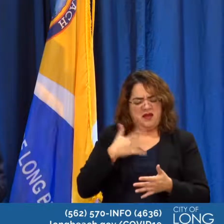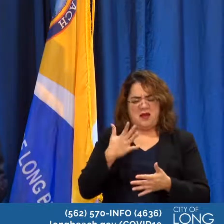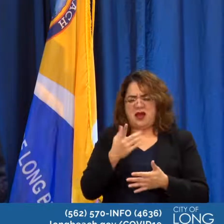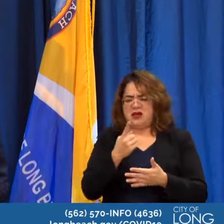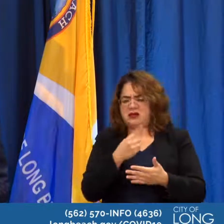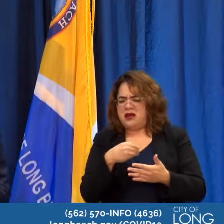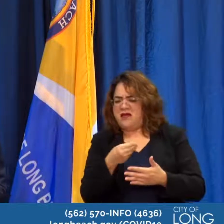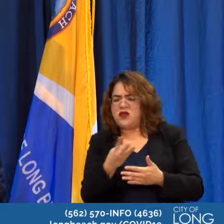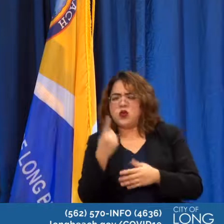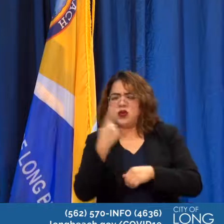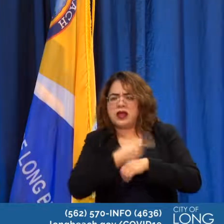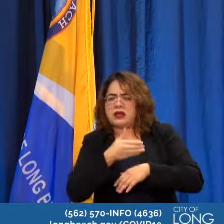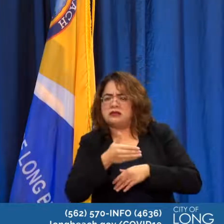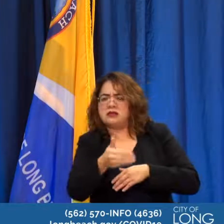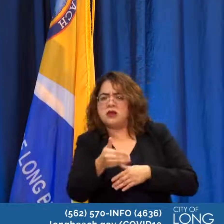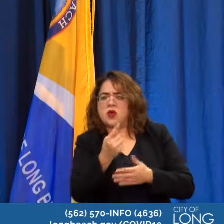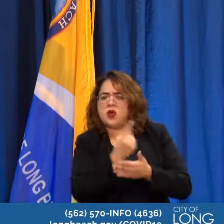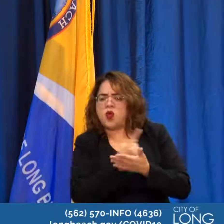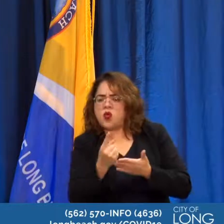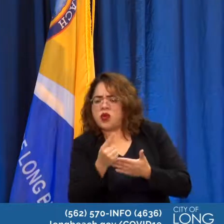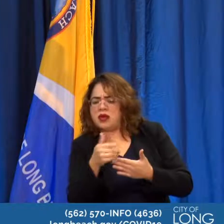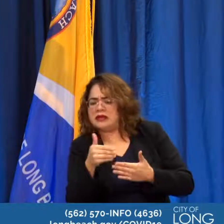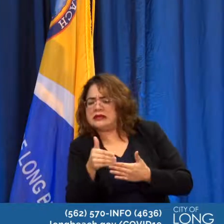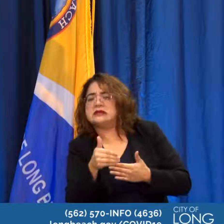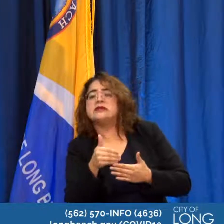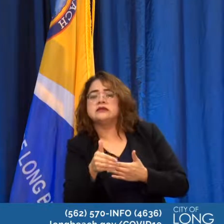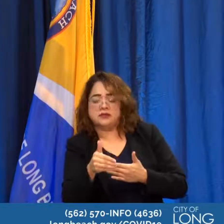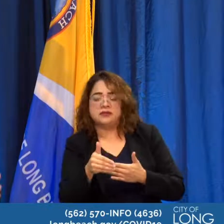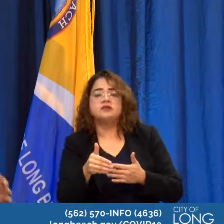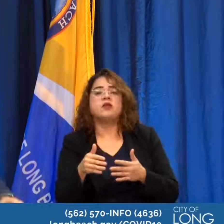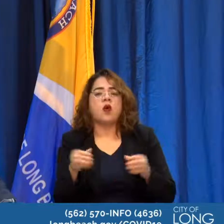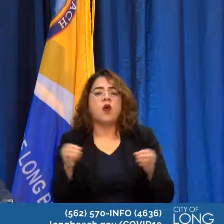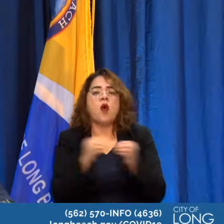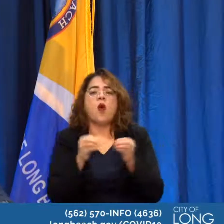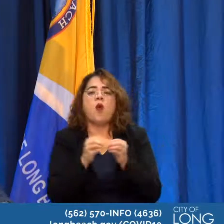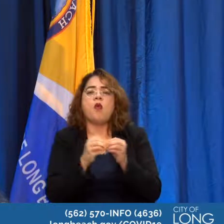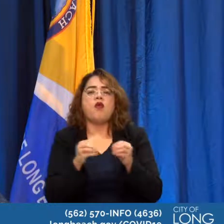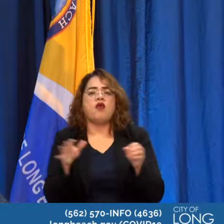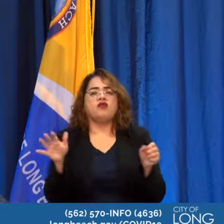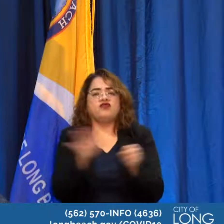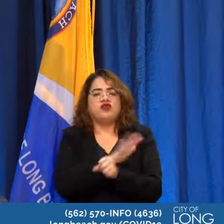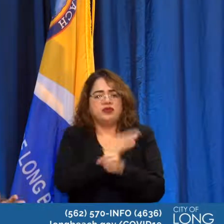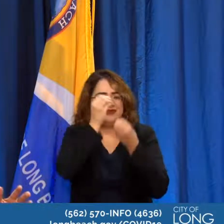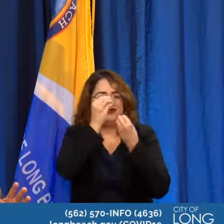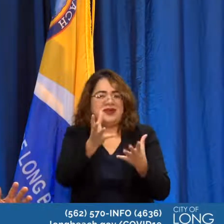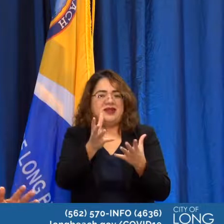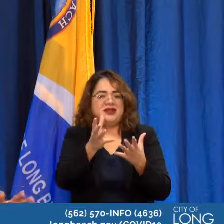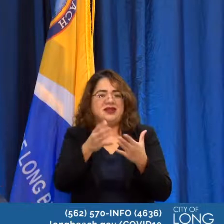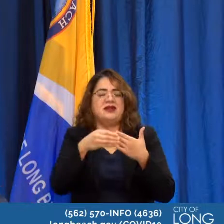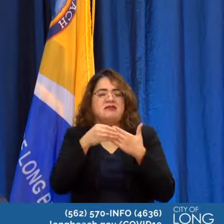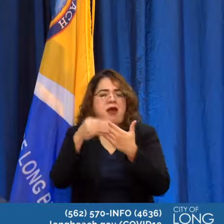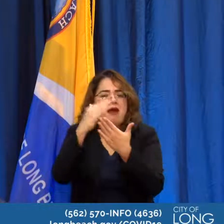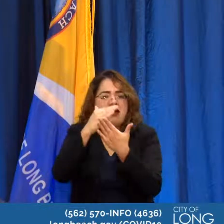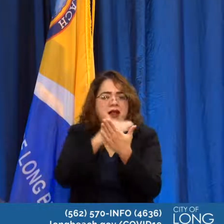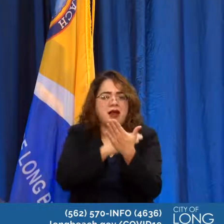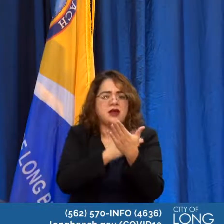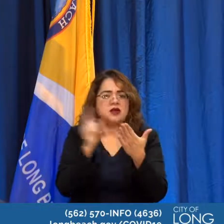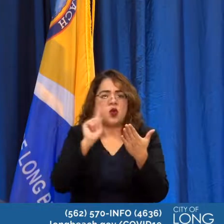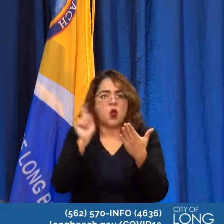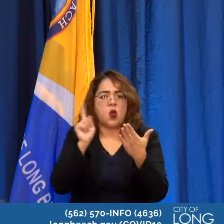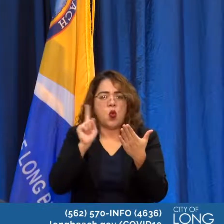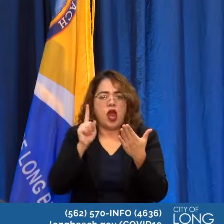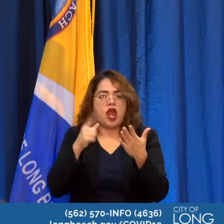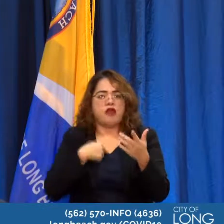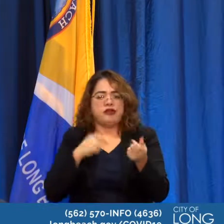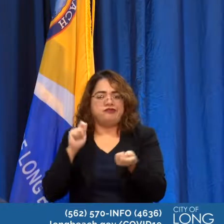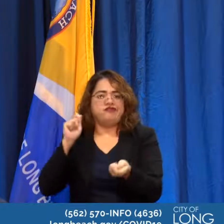that we will have much broader statewide guidance as to where this is headed, because there